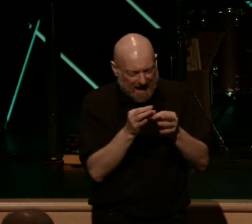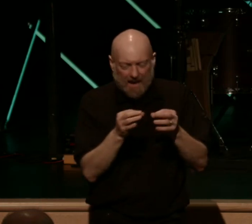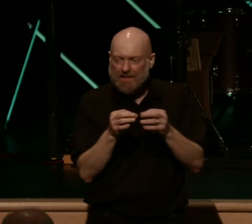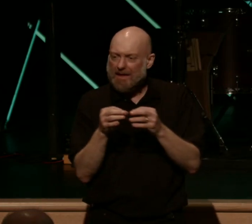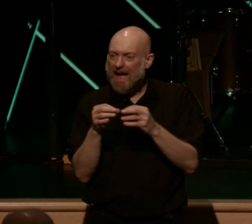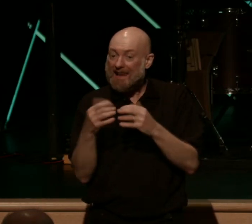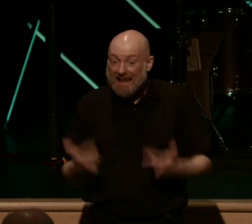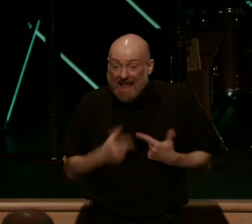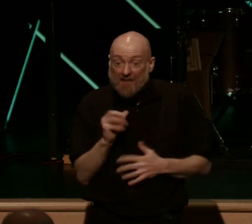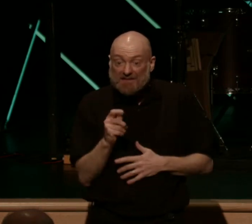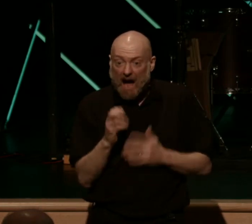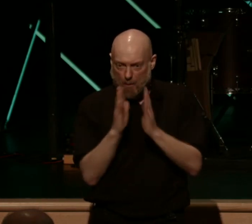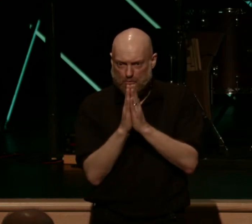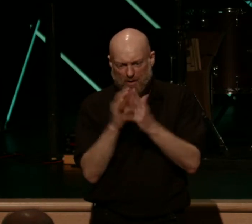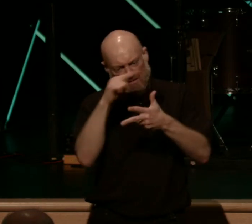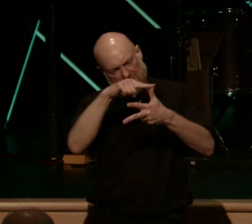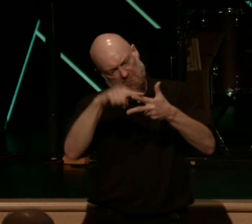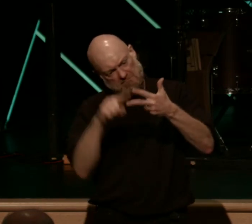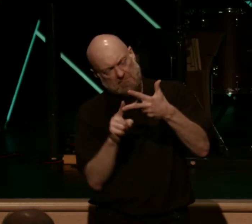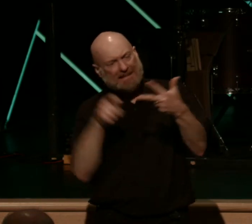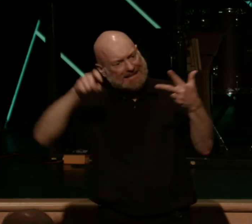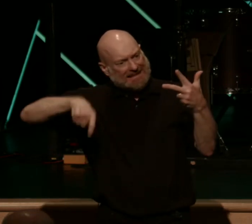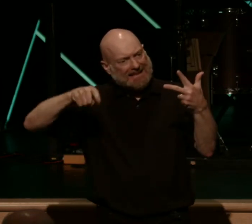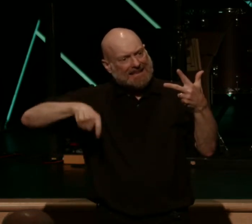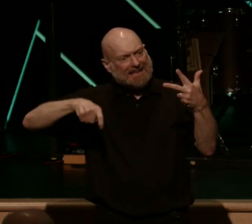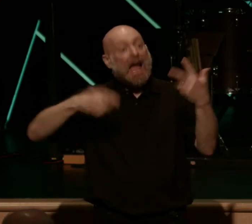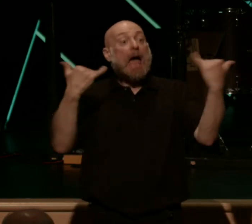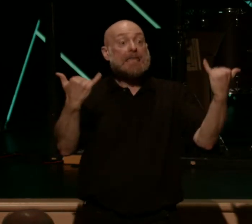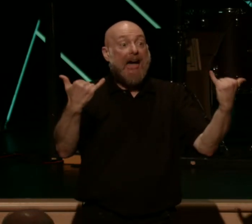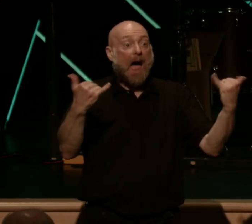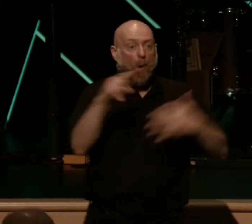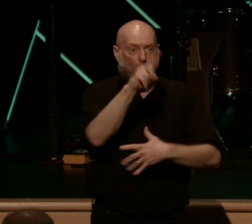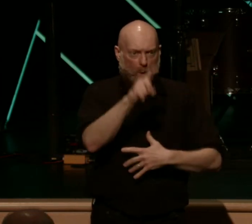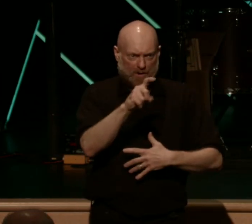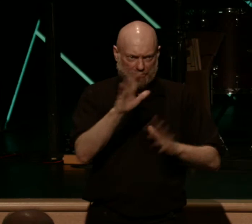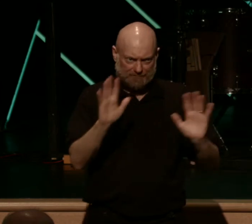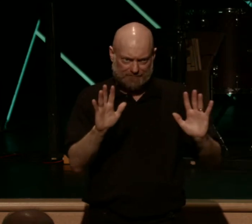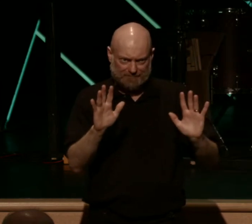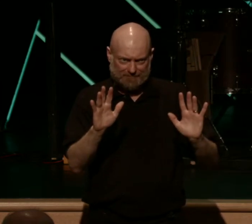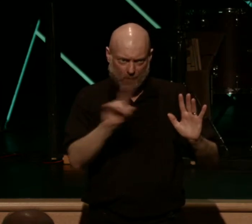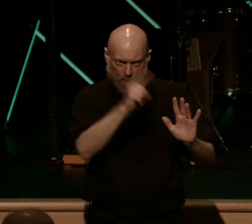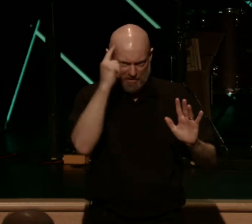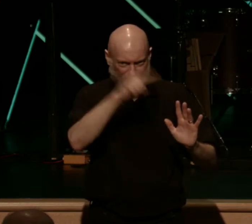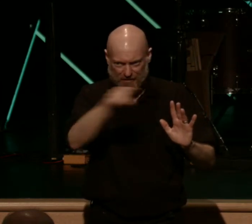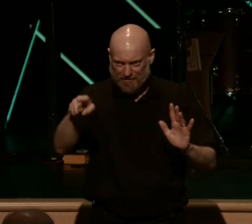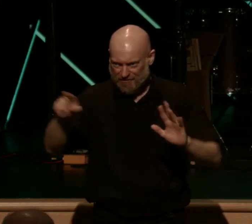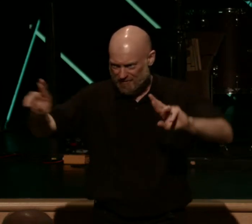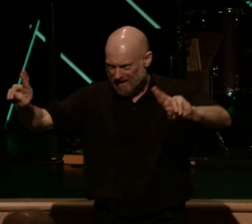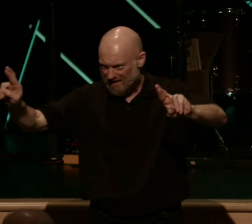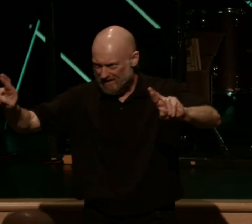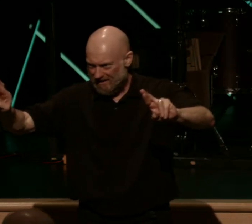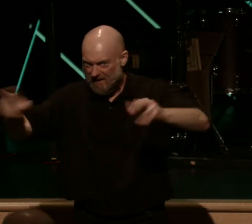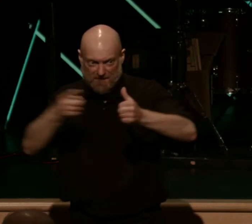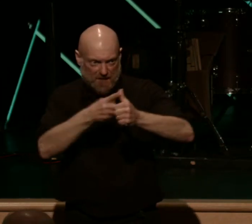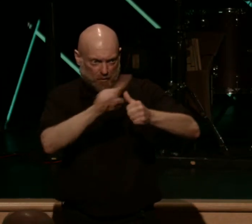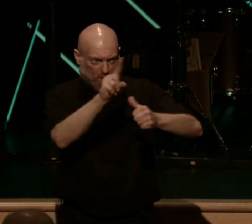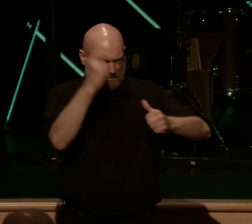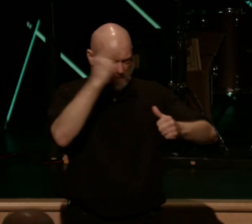of prayer. So let me ask you these three questions. Here's the first one.